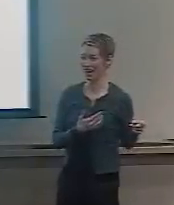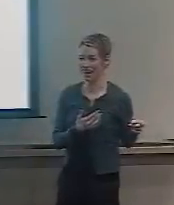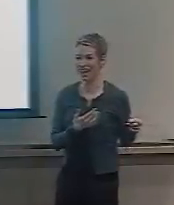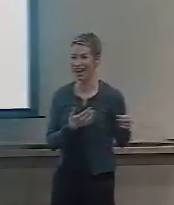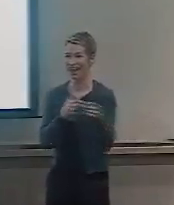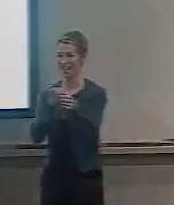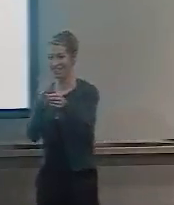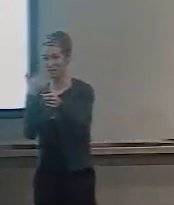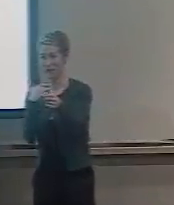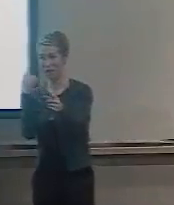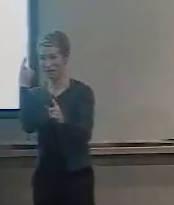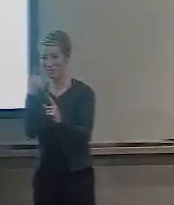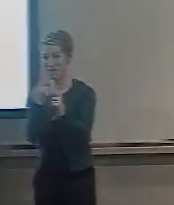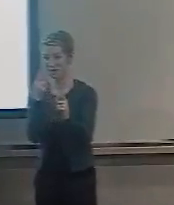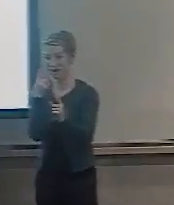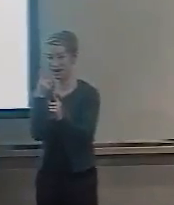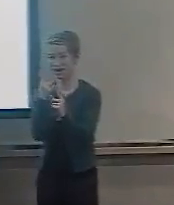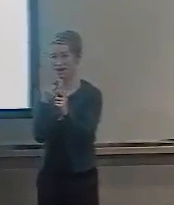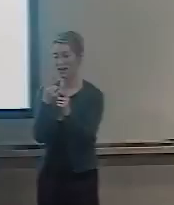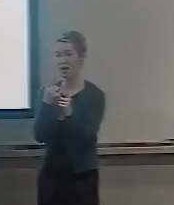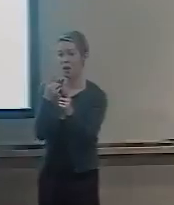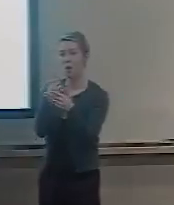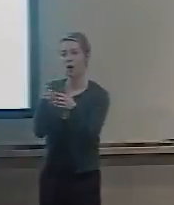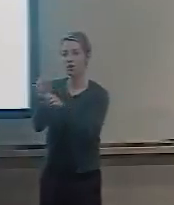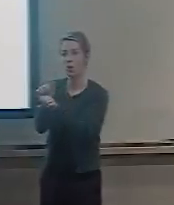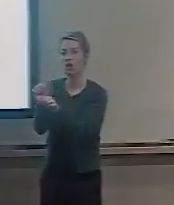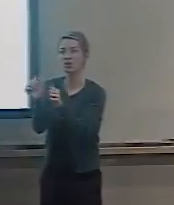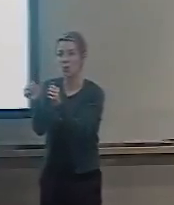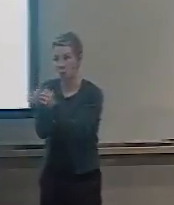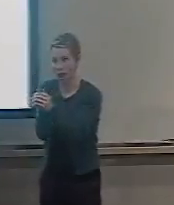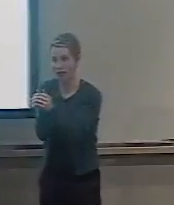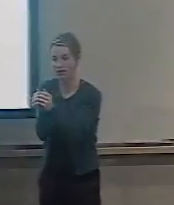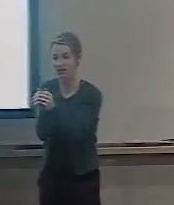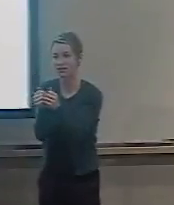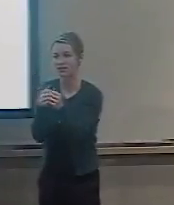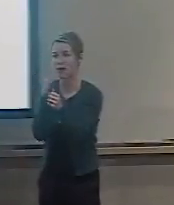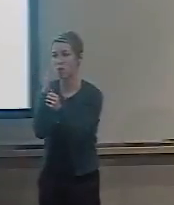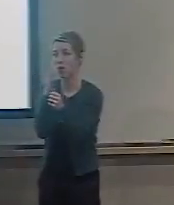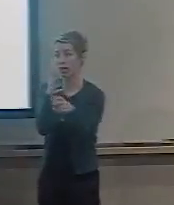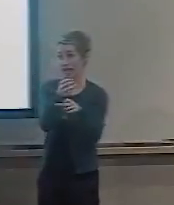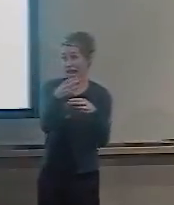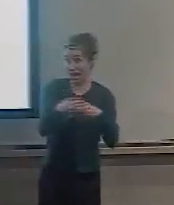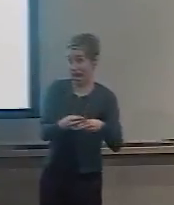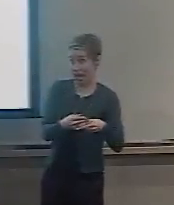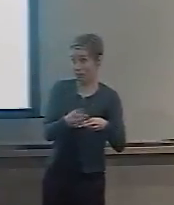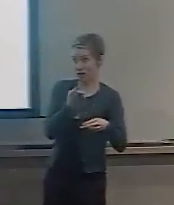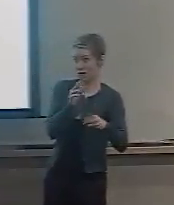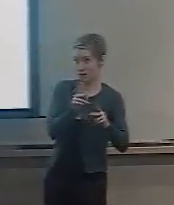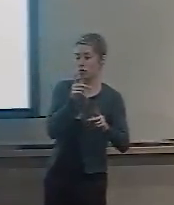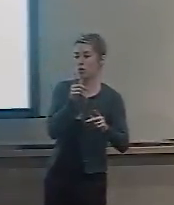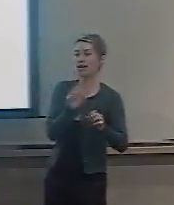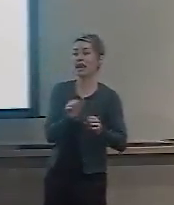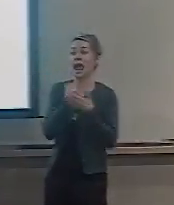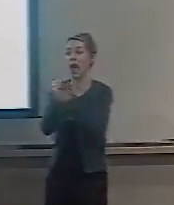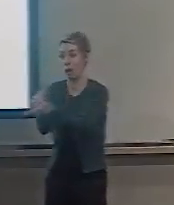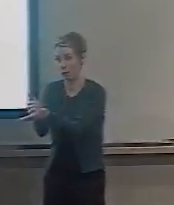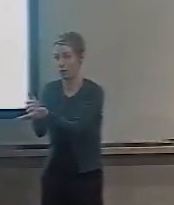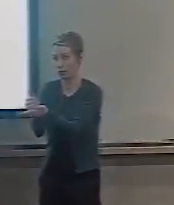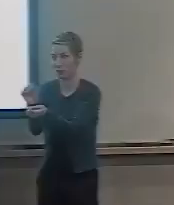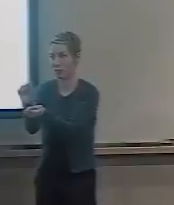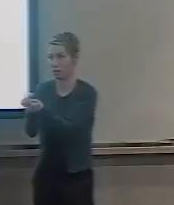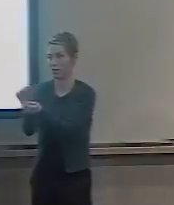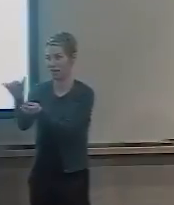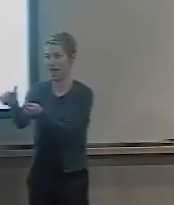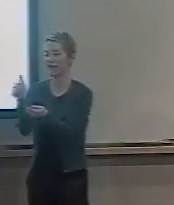kind of why I was wondering what you were working with, and I'll get some names of people who can help you with like that.